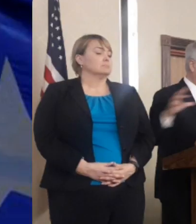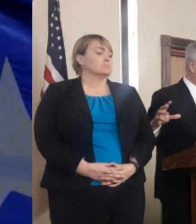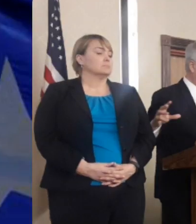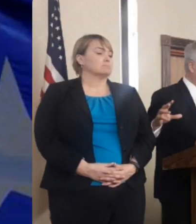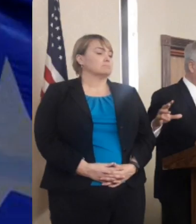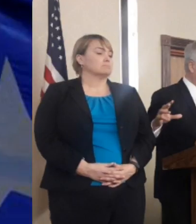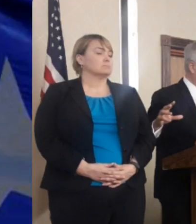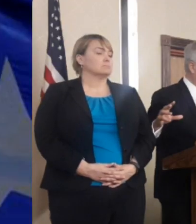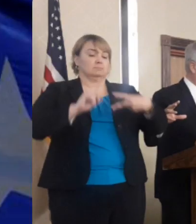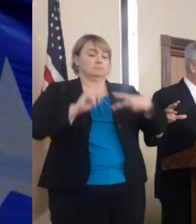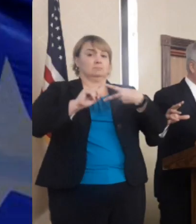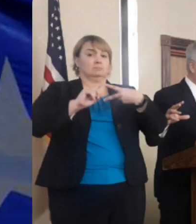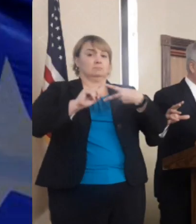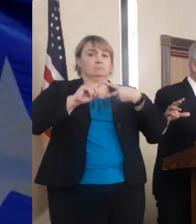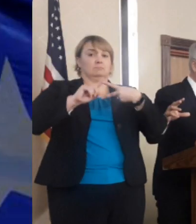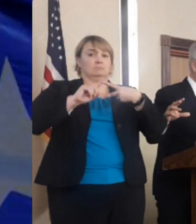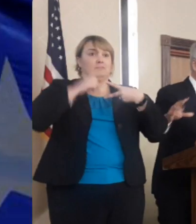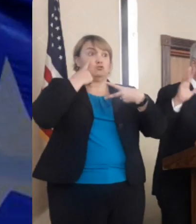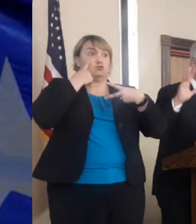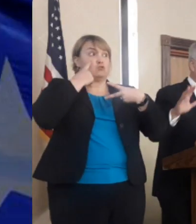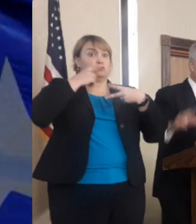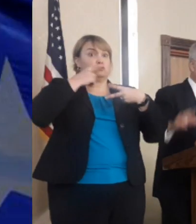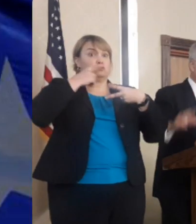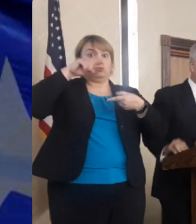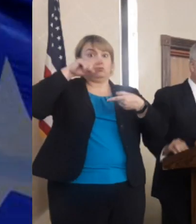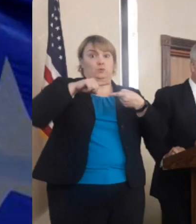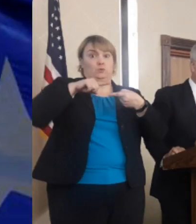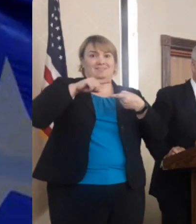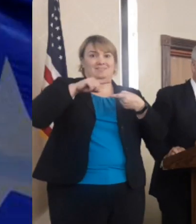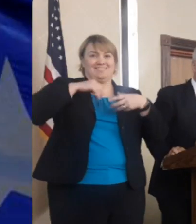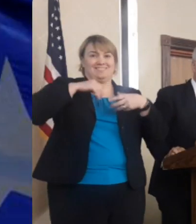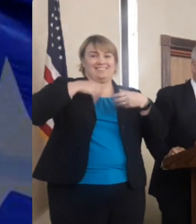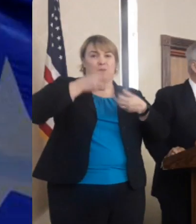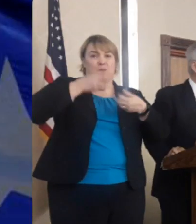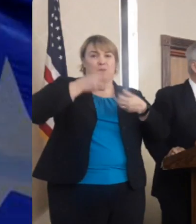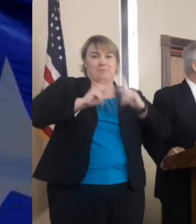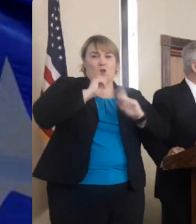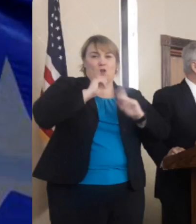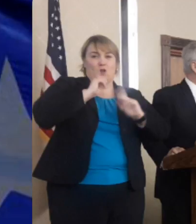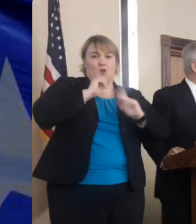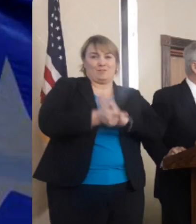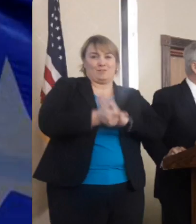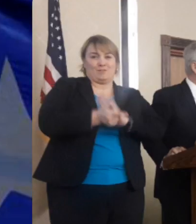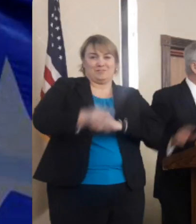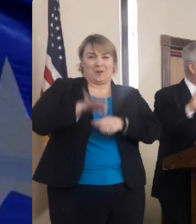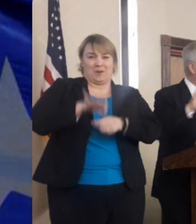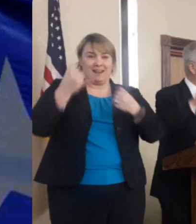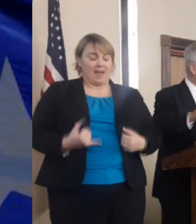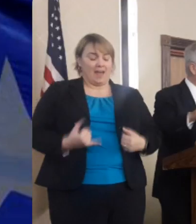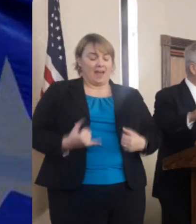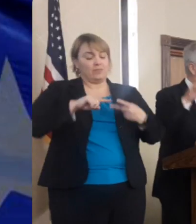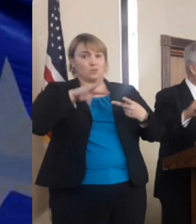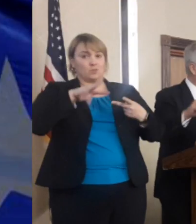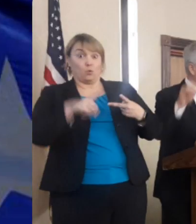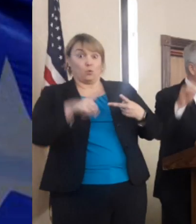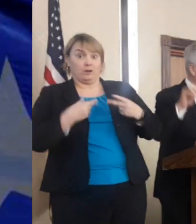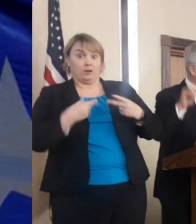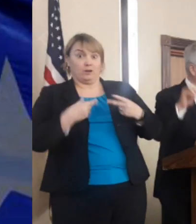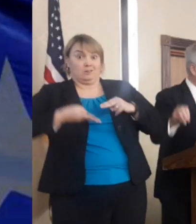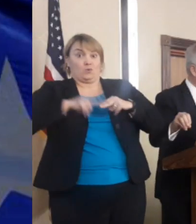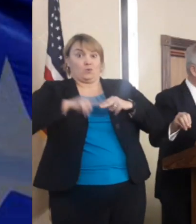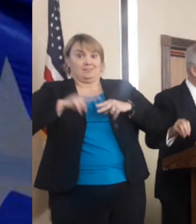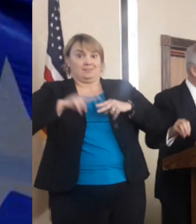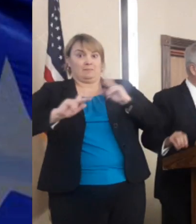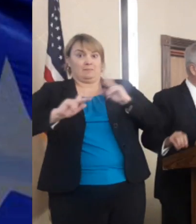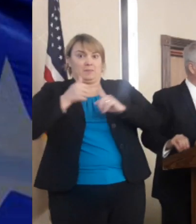increasing some who's not eligible to vote. Okay? So these are other relations of elected officials.